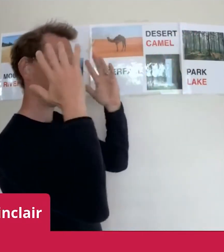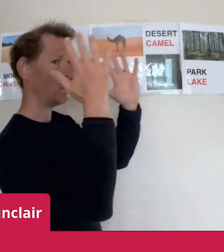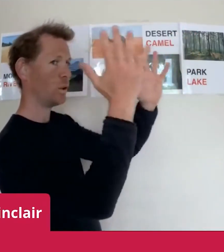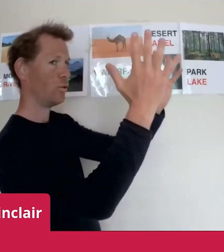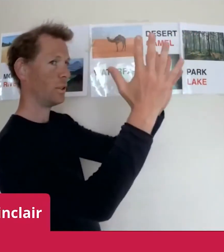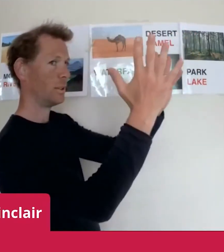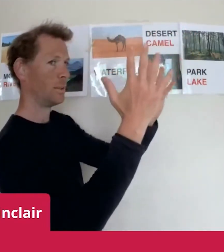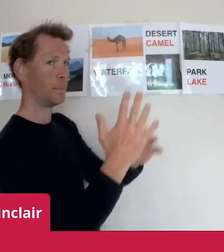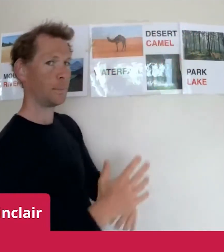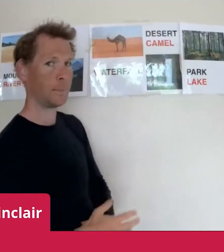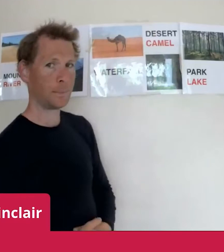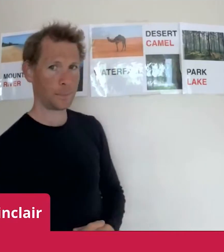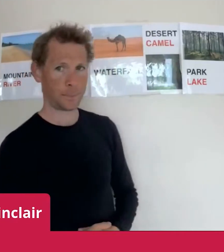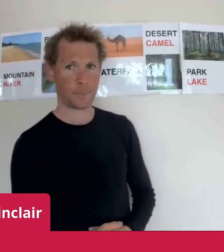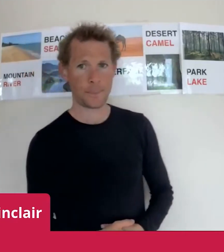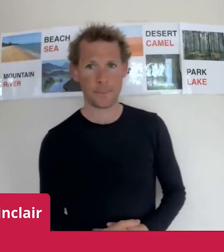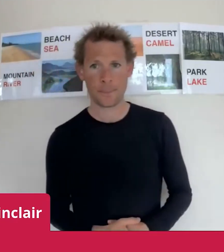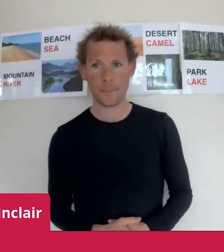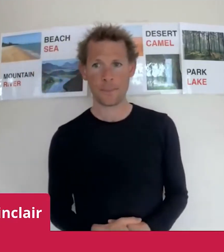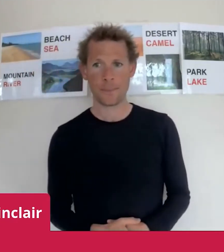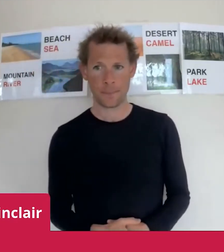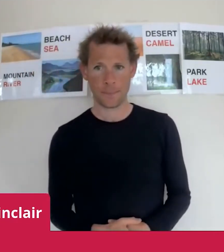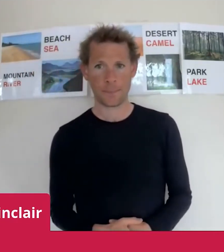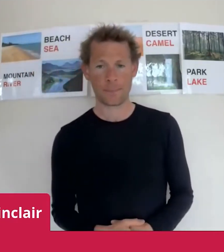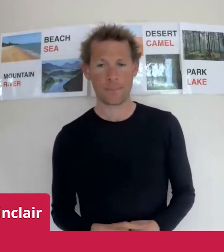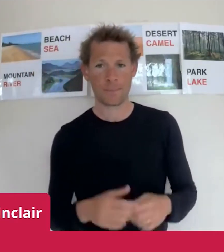And can you see how it's moving forward? Forest.